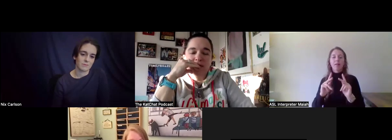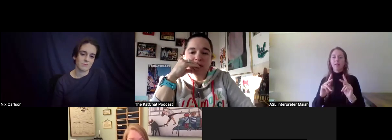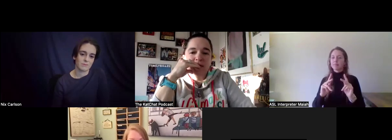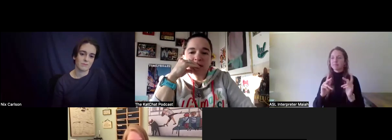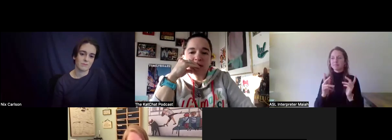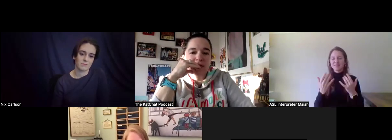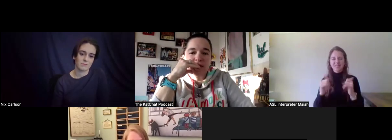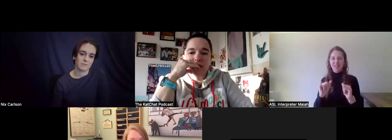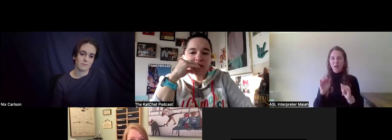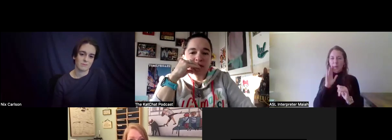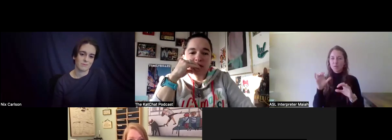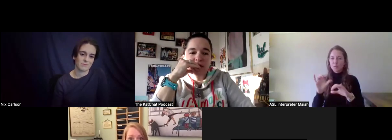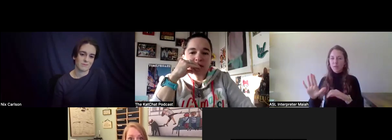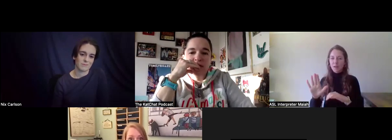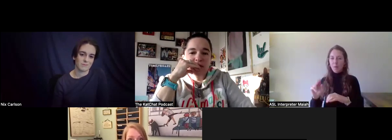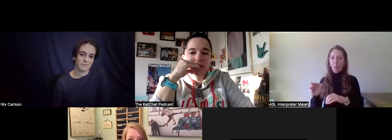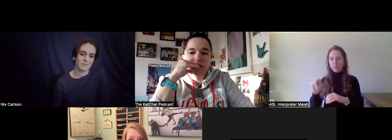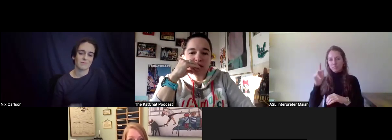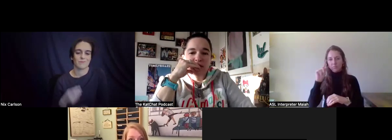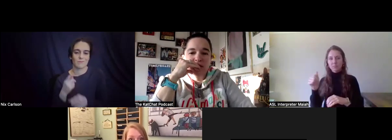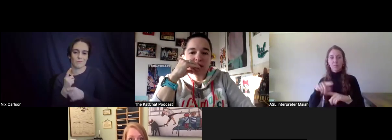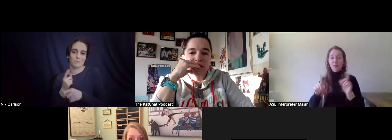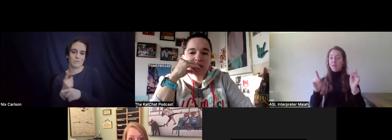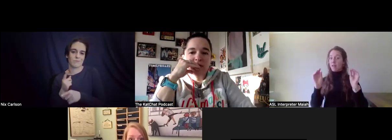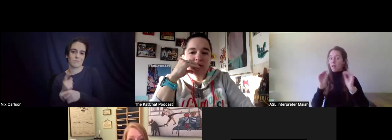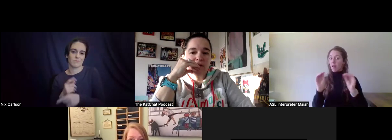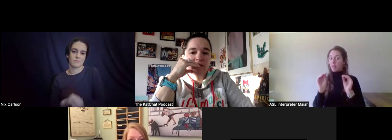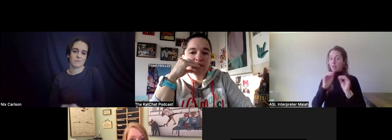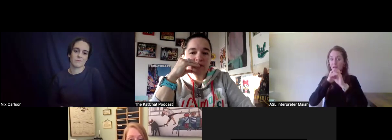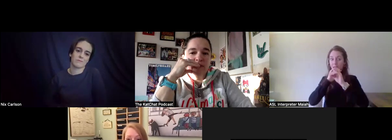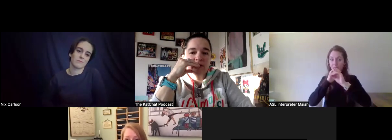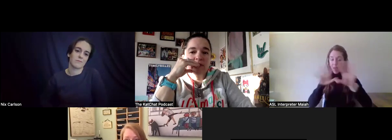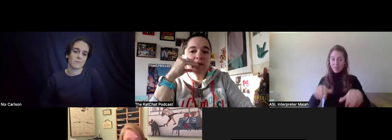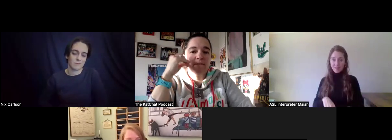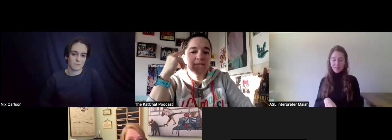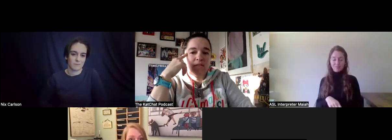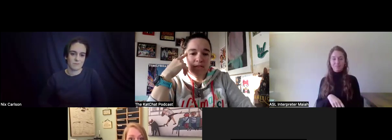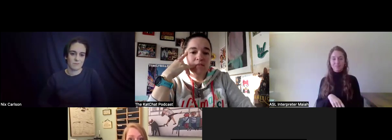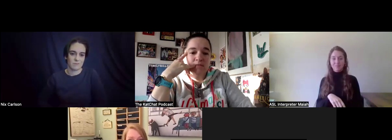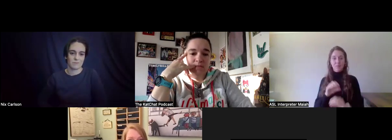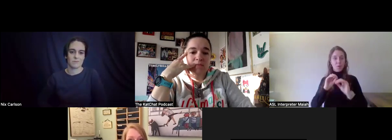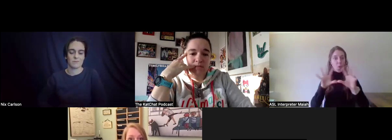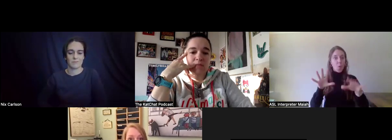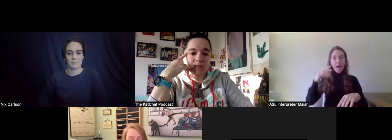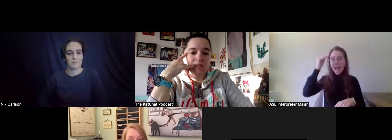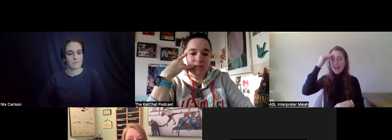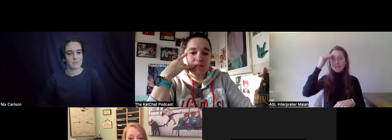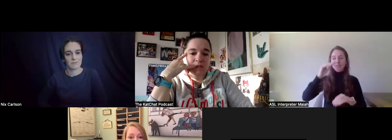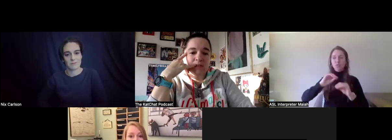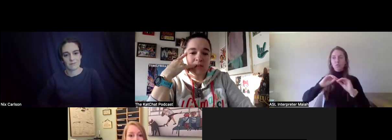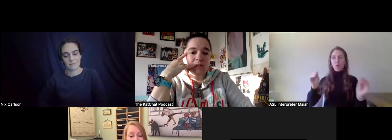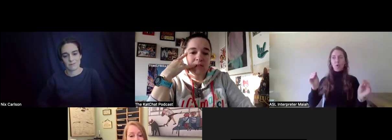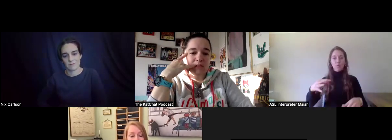not one peep, not one hat, not one t-shirt, nothing. It was